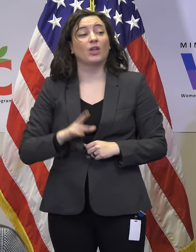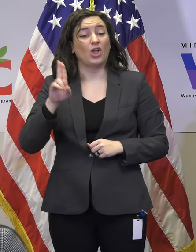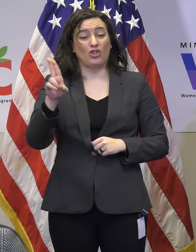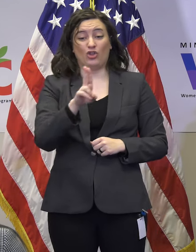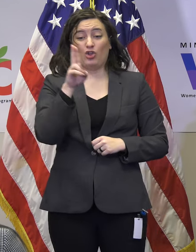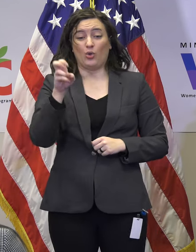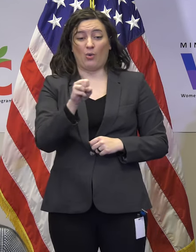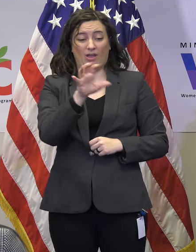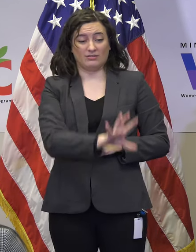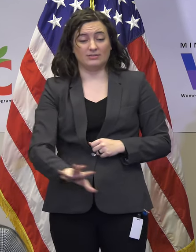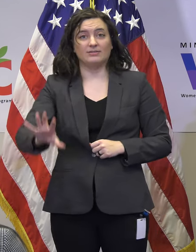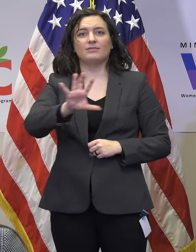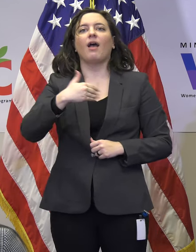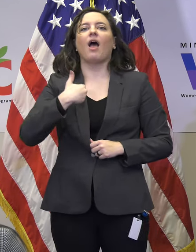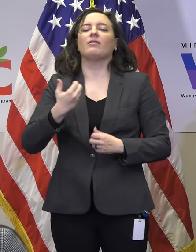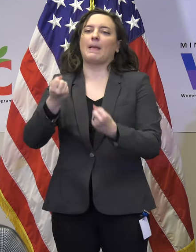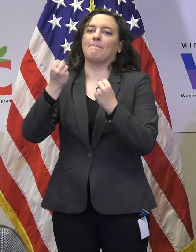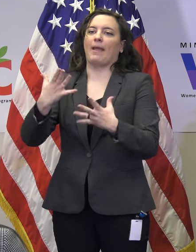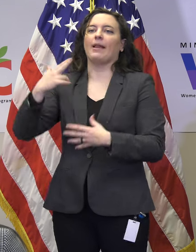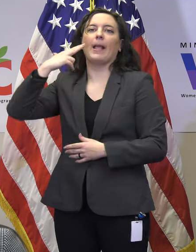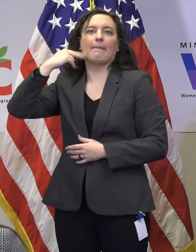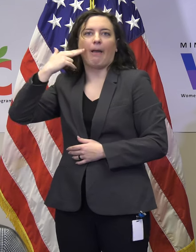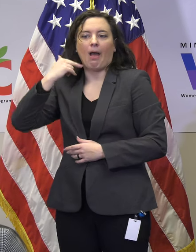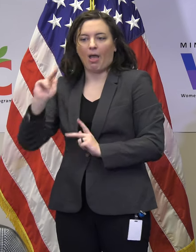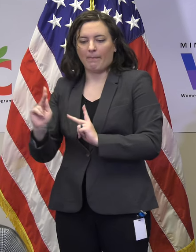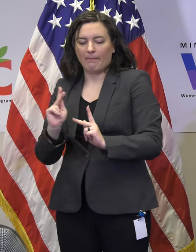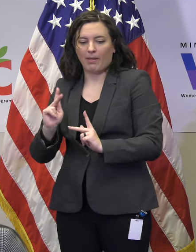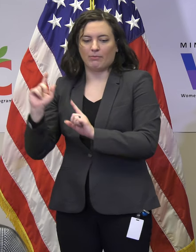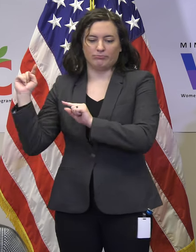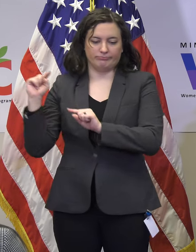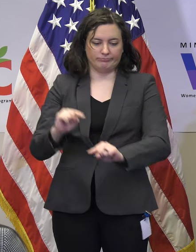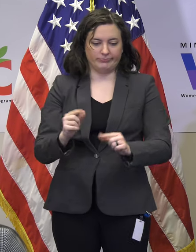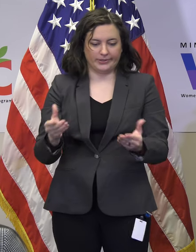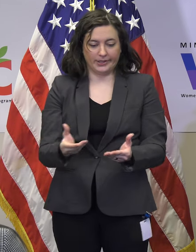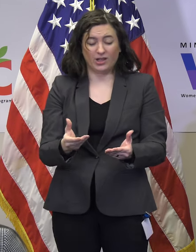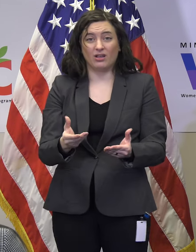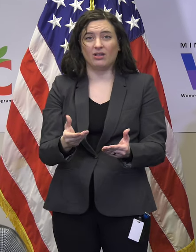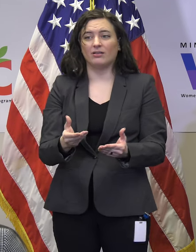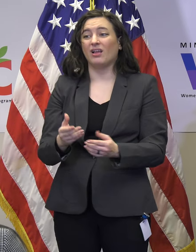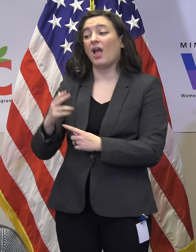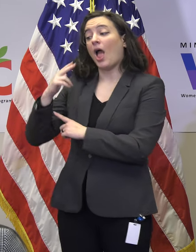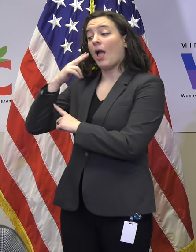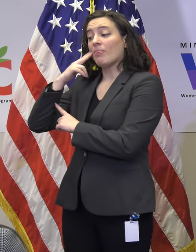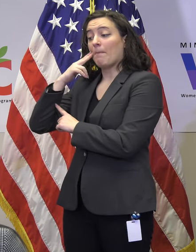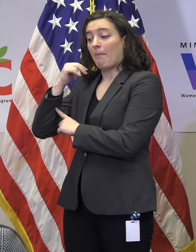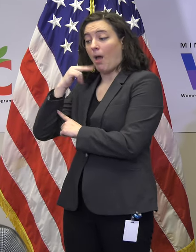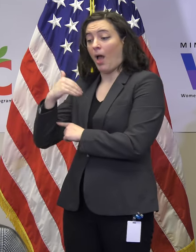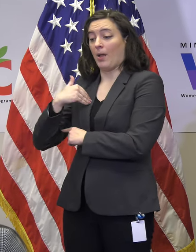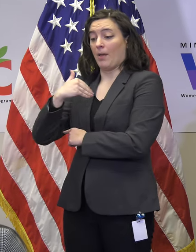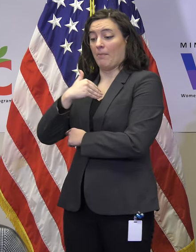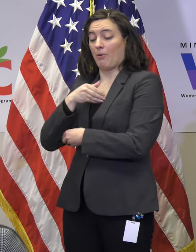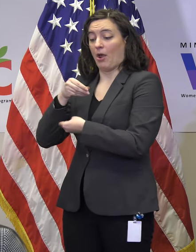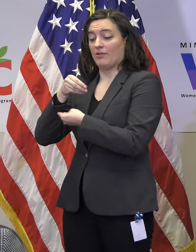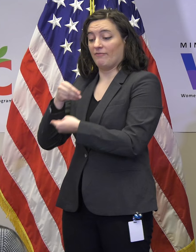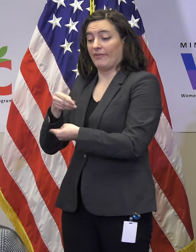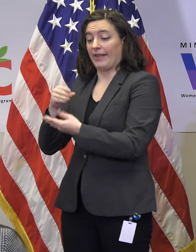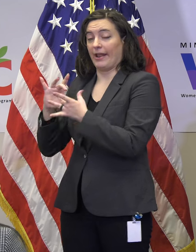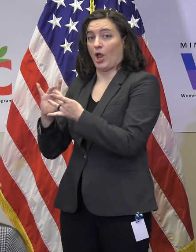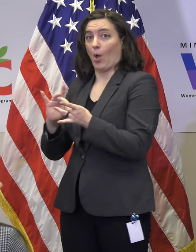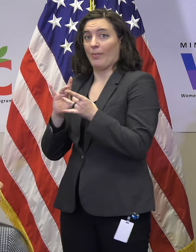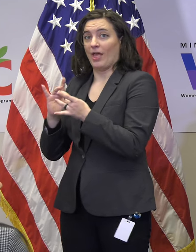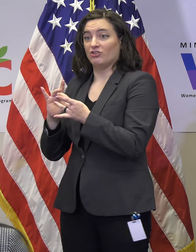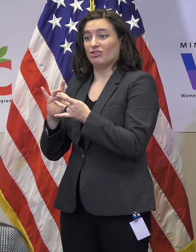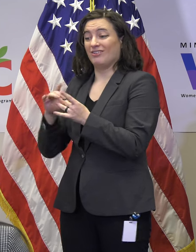large Hmong population, but according to the Hmong Breastfeeding Coalition, we only have one Hmong